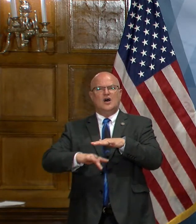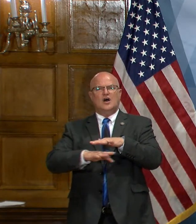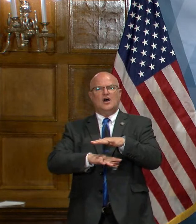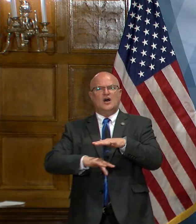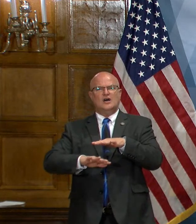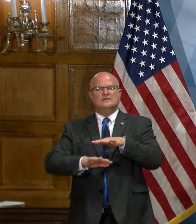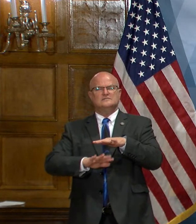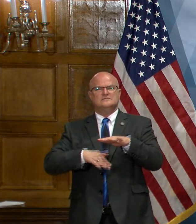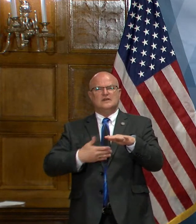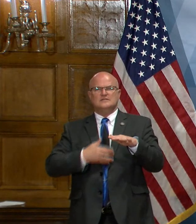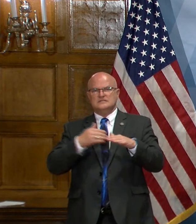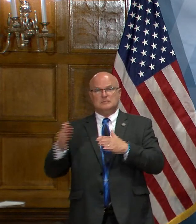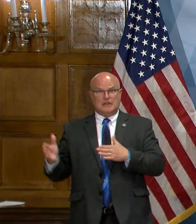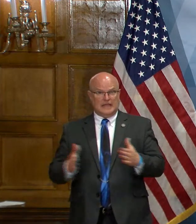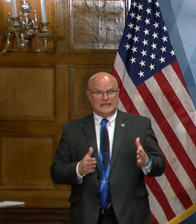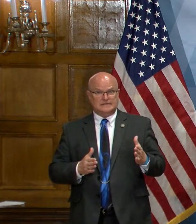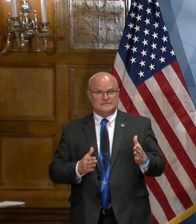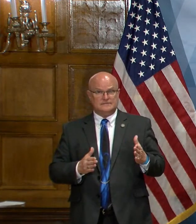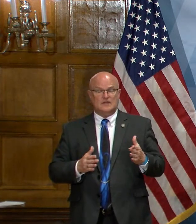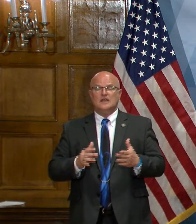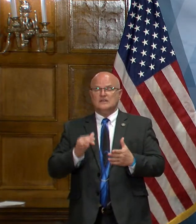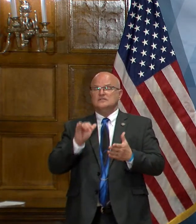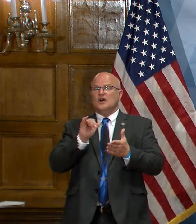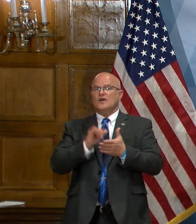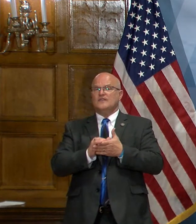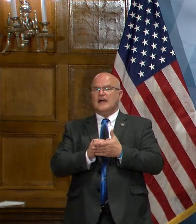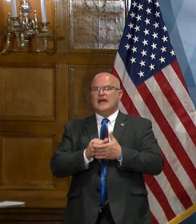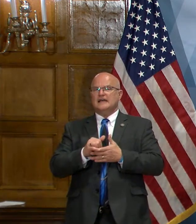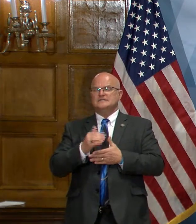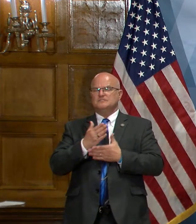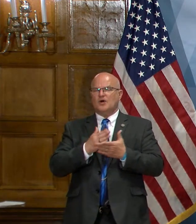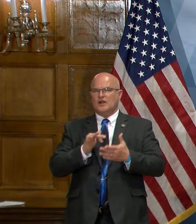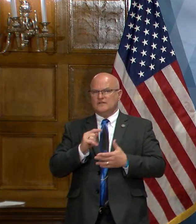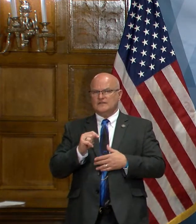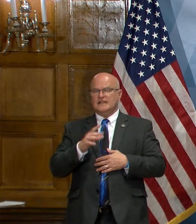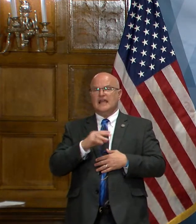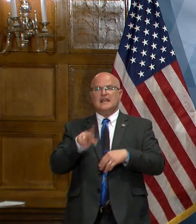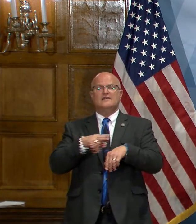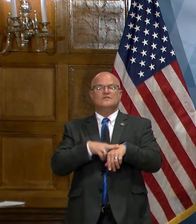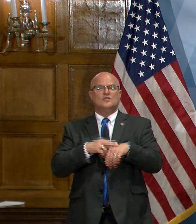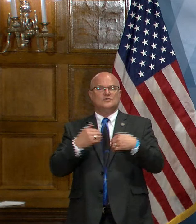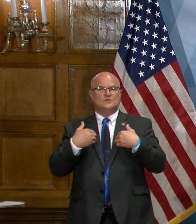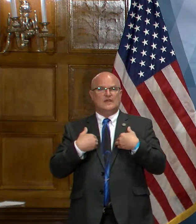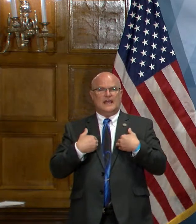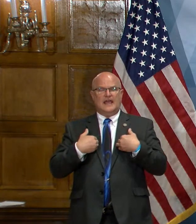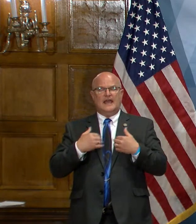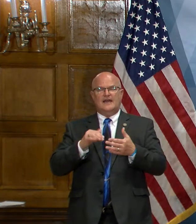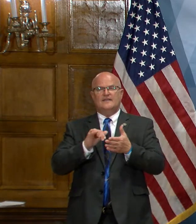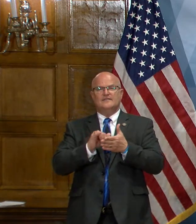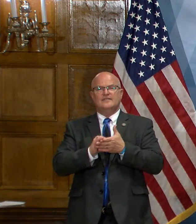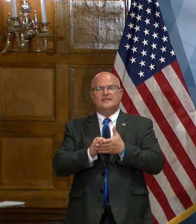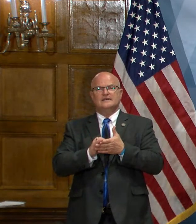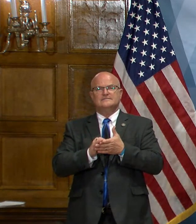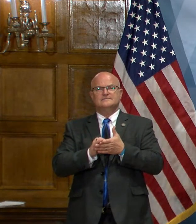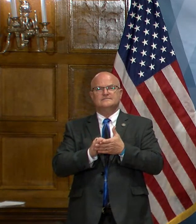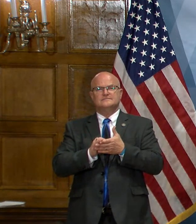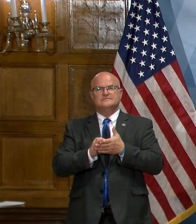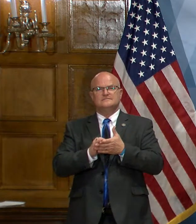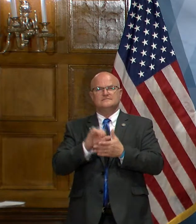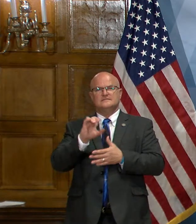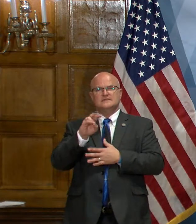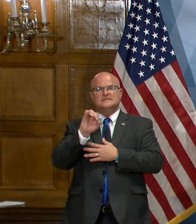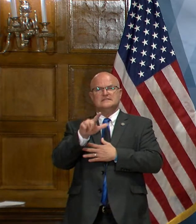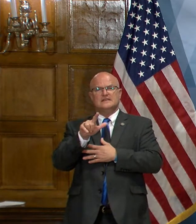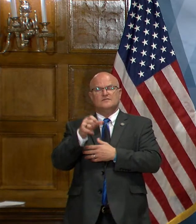planned, and so that's an element of it. And of course, there's also the